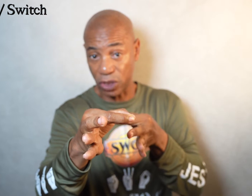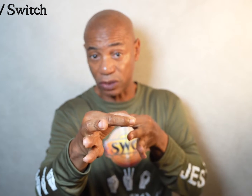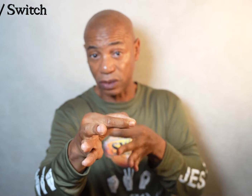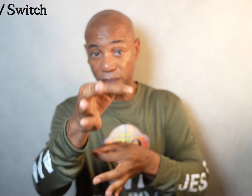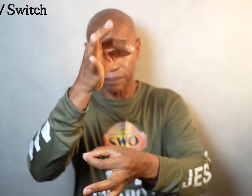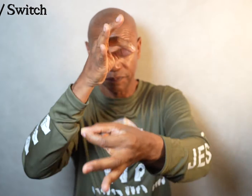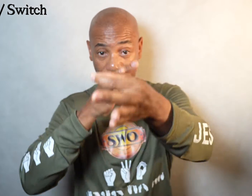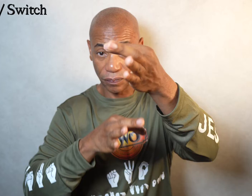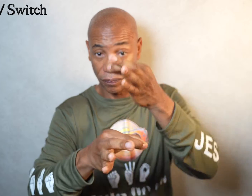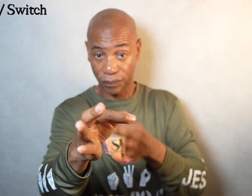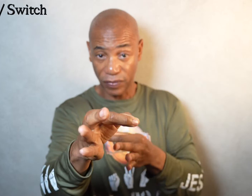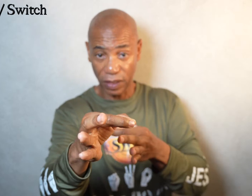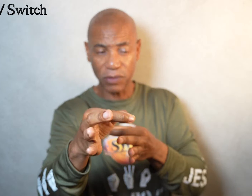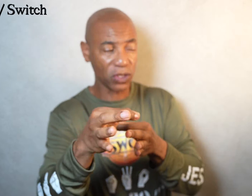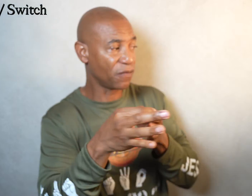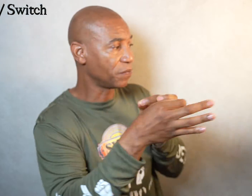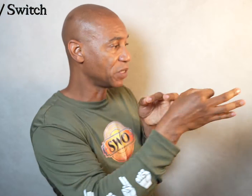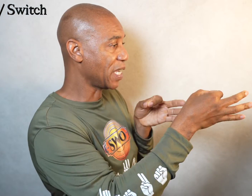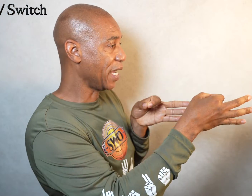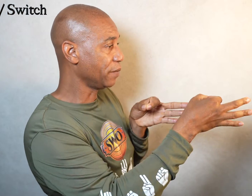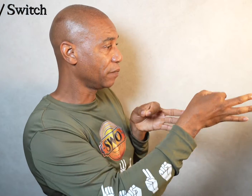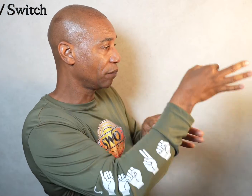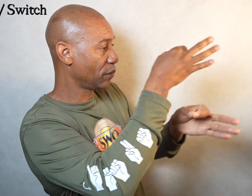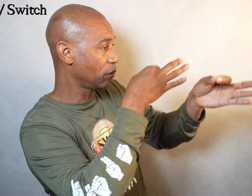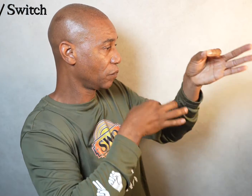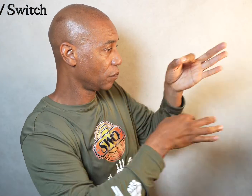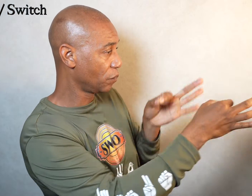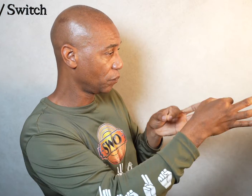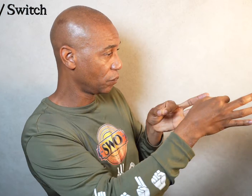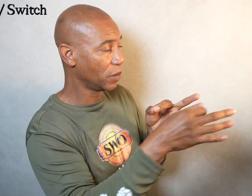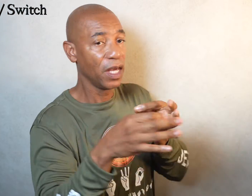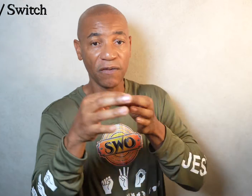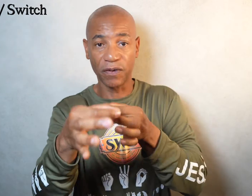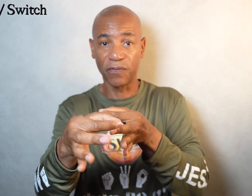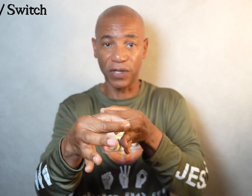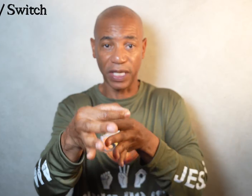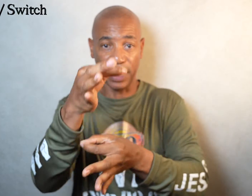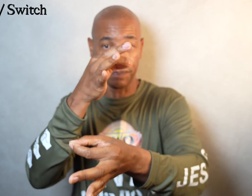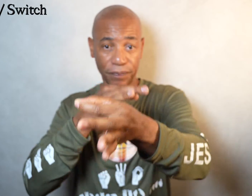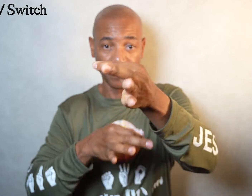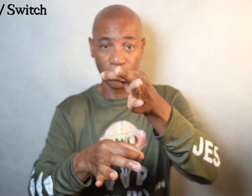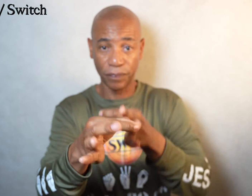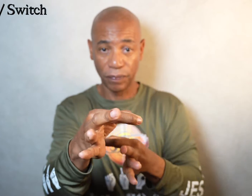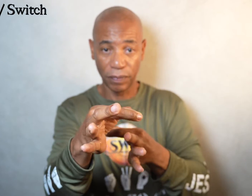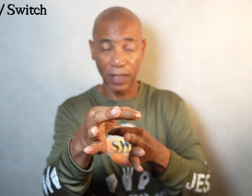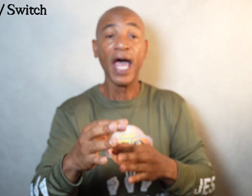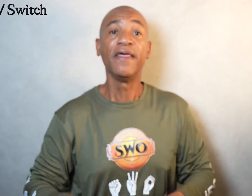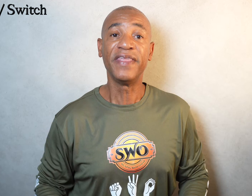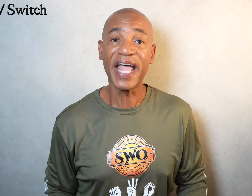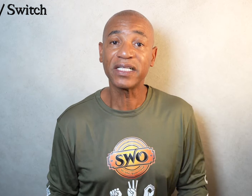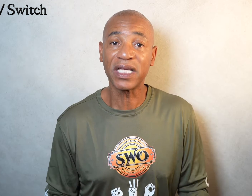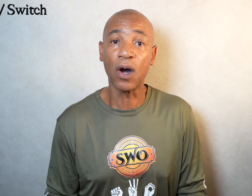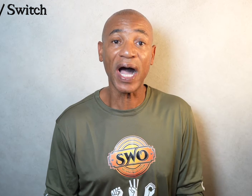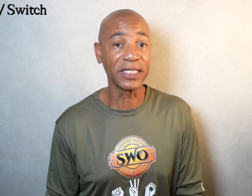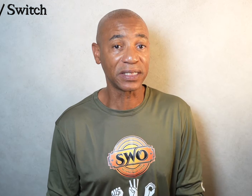positions. Let me show you that from the side and from the front again. That is how I